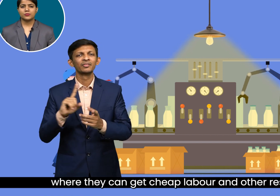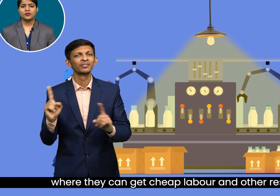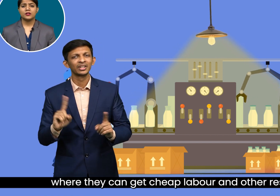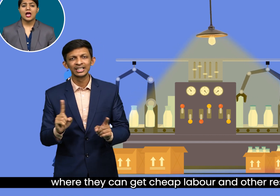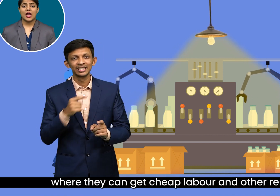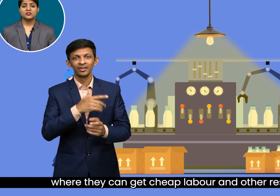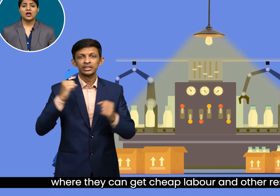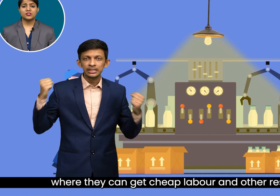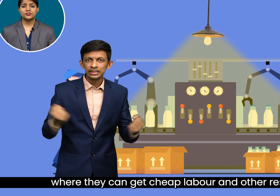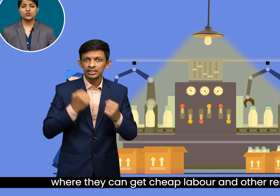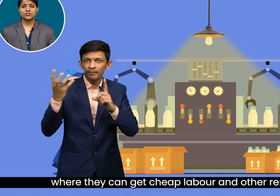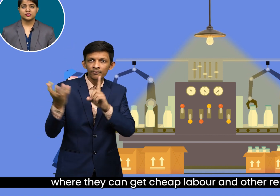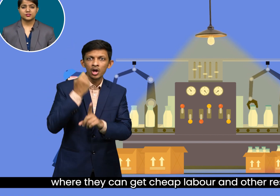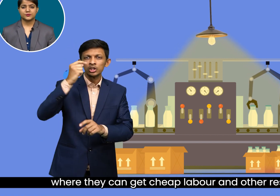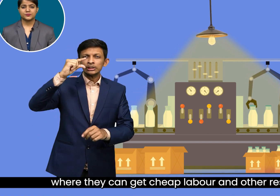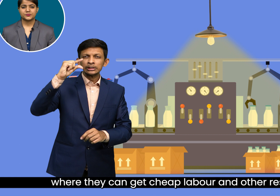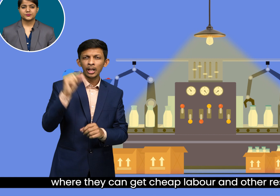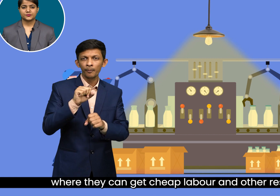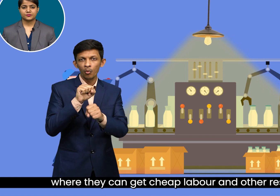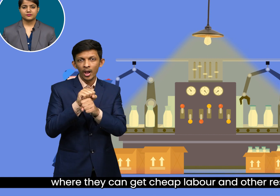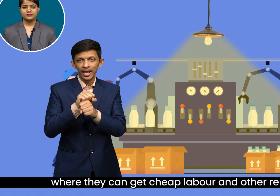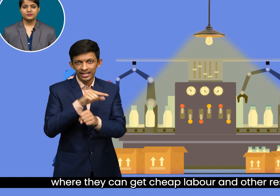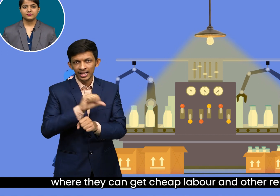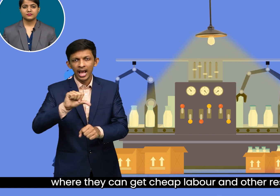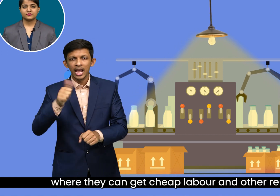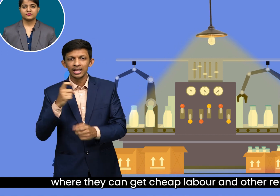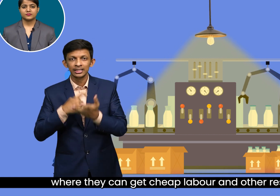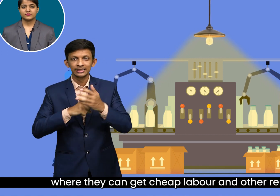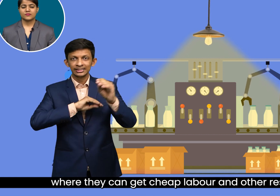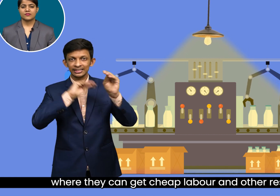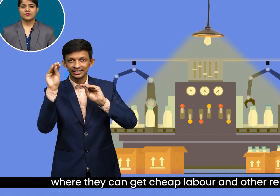cheap labor and other resources.